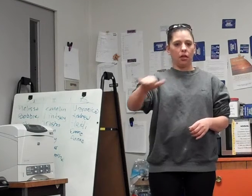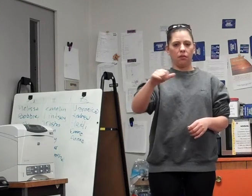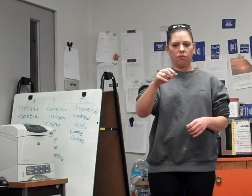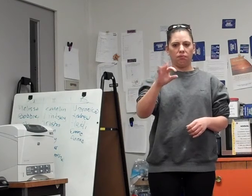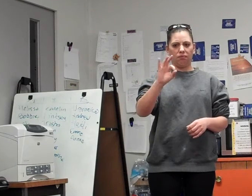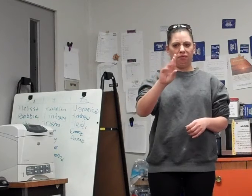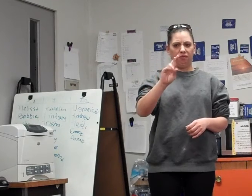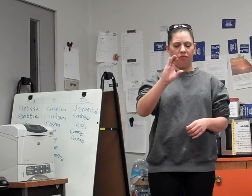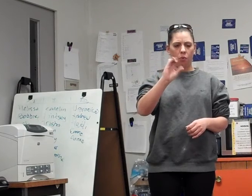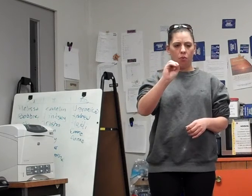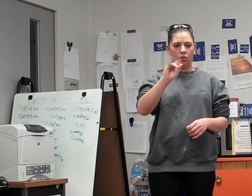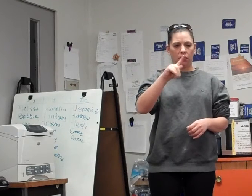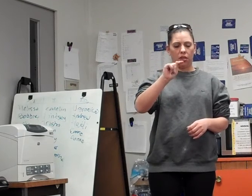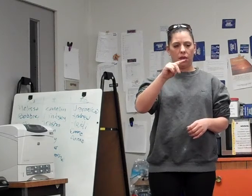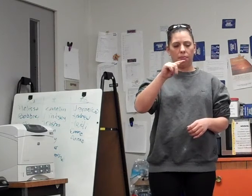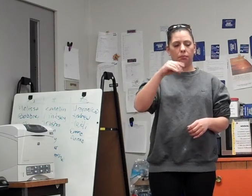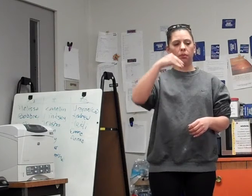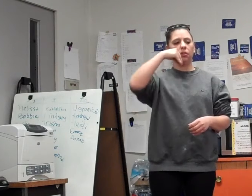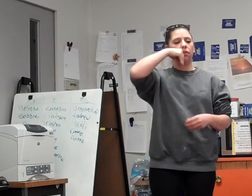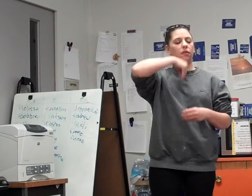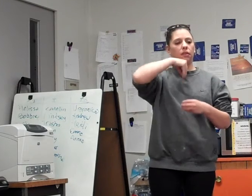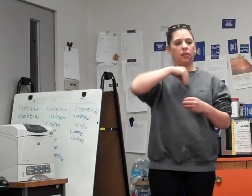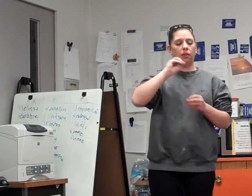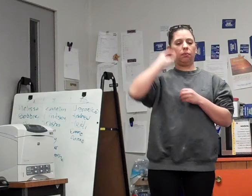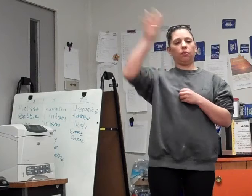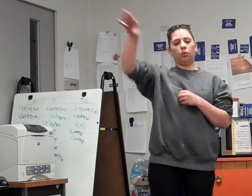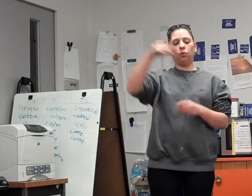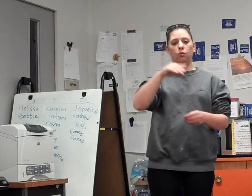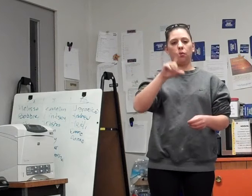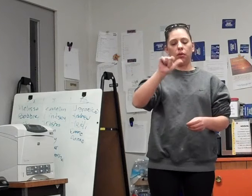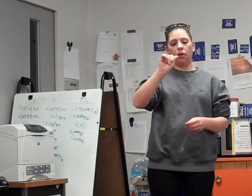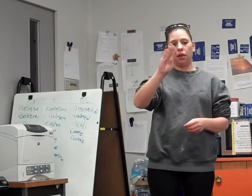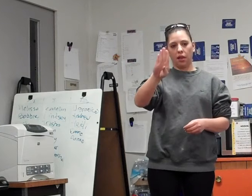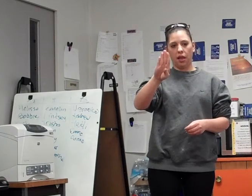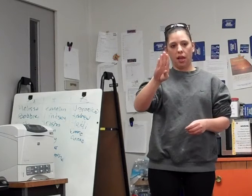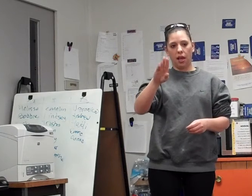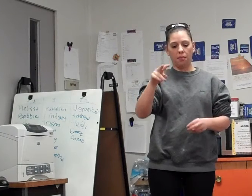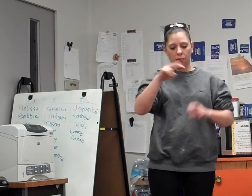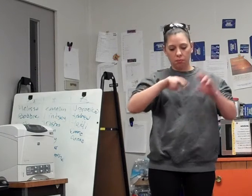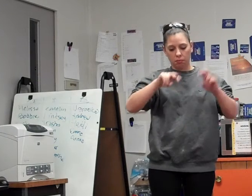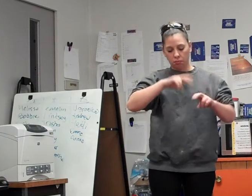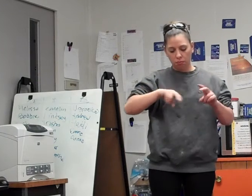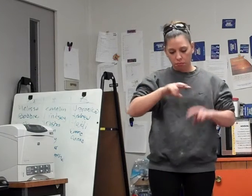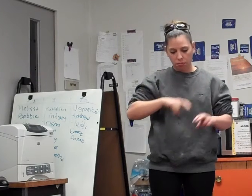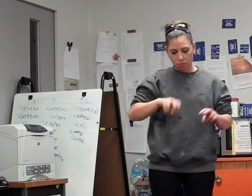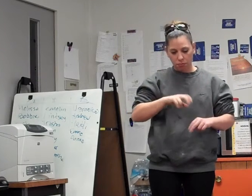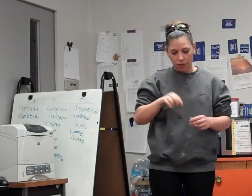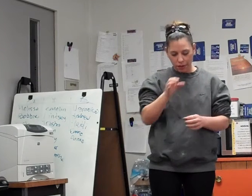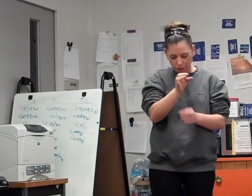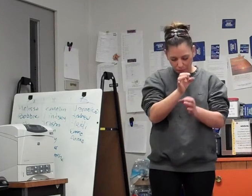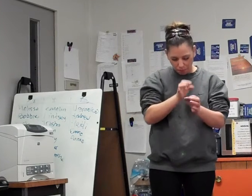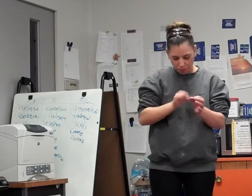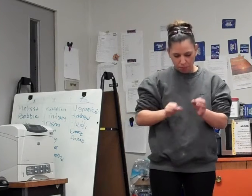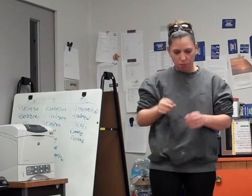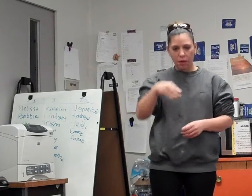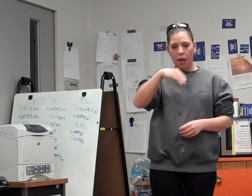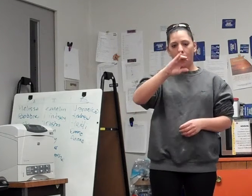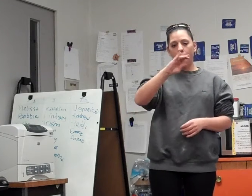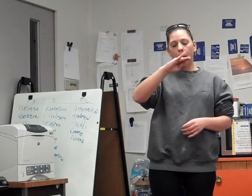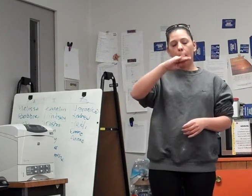off to a lab so that to diagnose anything at the microscopic level that you might not see. So that's an